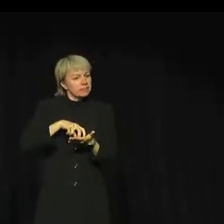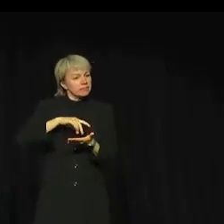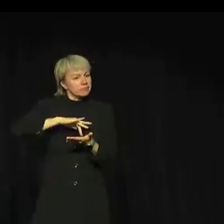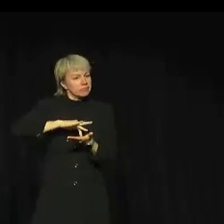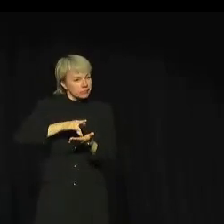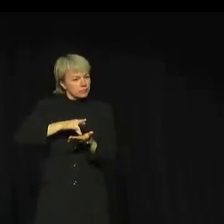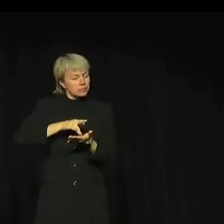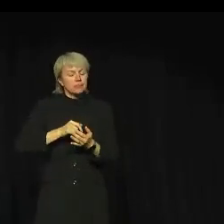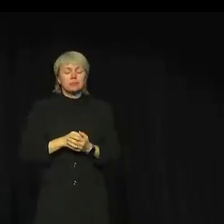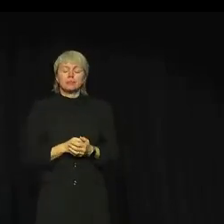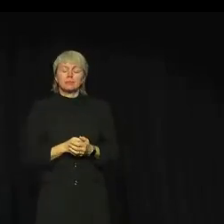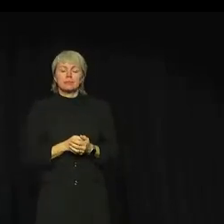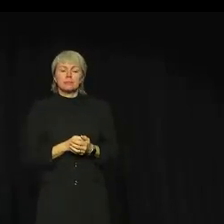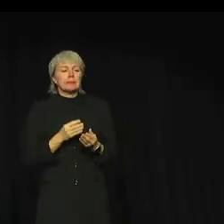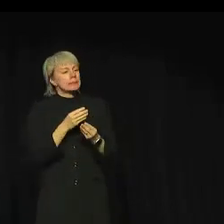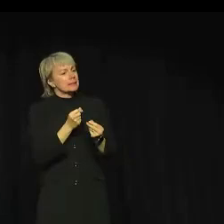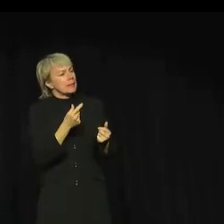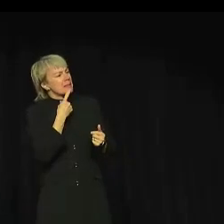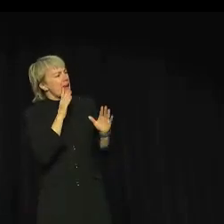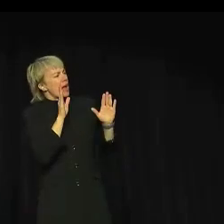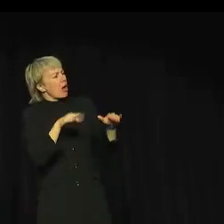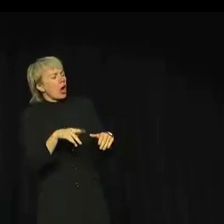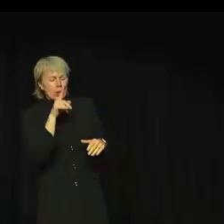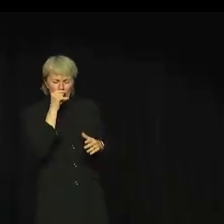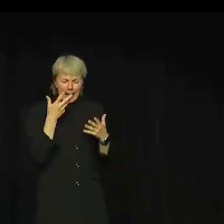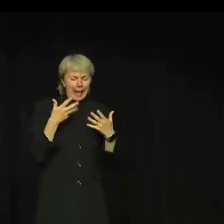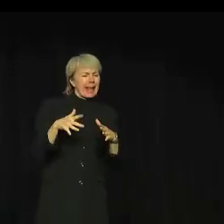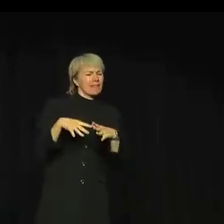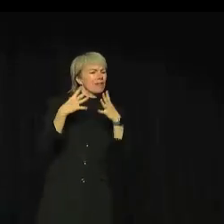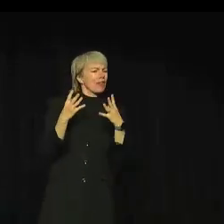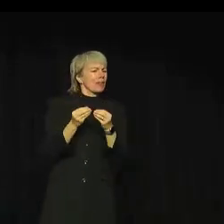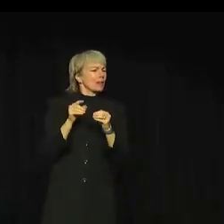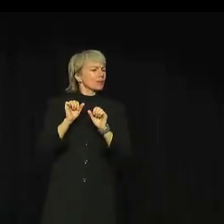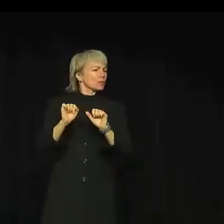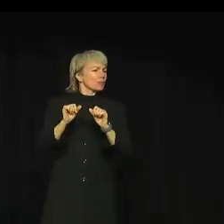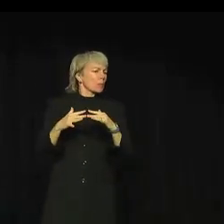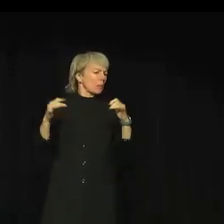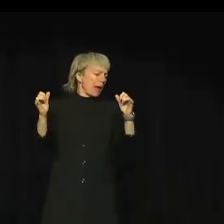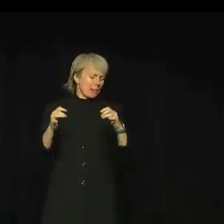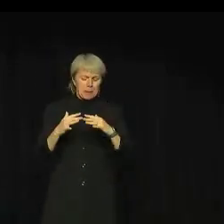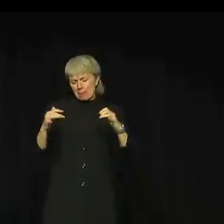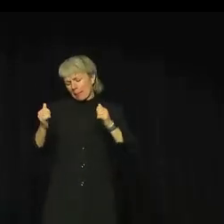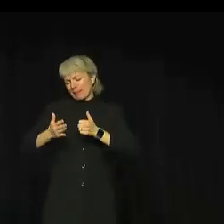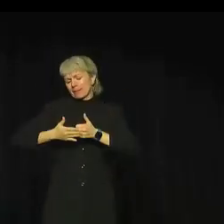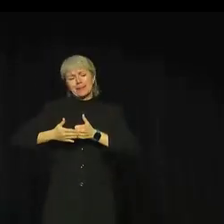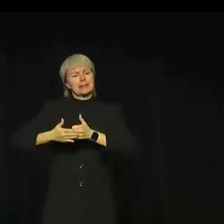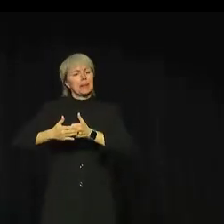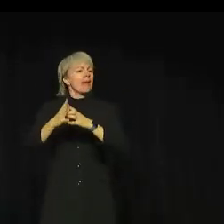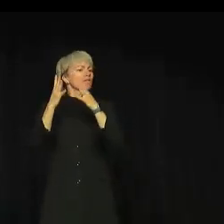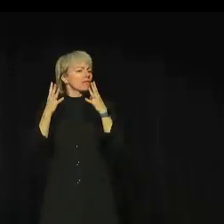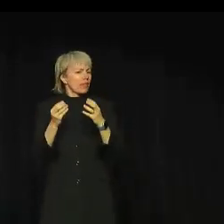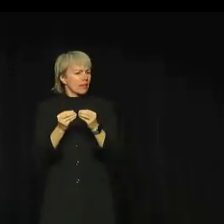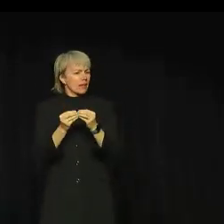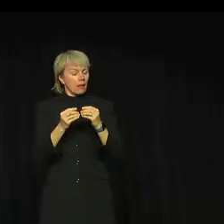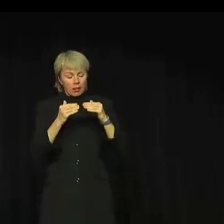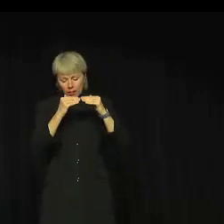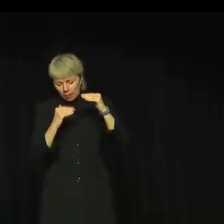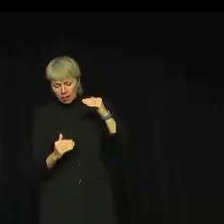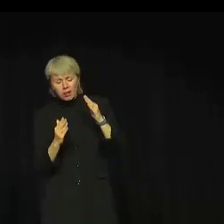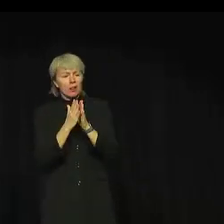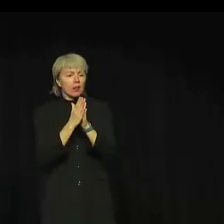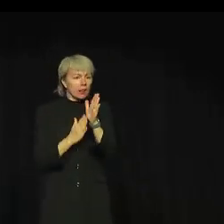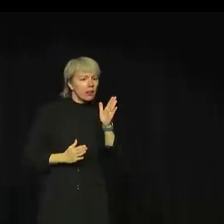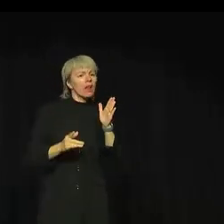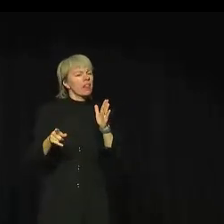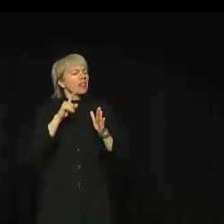who say, you can leave all this to Parliament. Parliament always fixes up injustices, because if